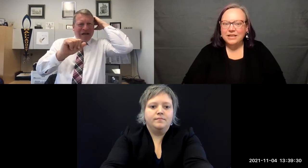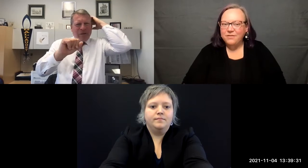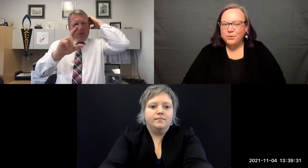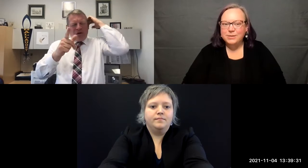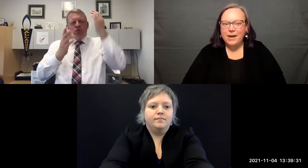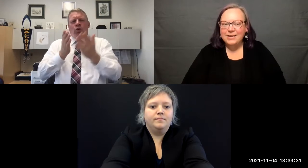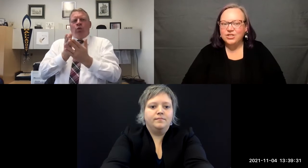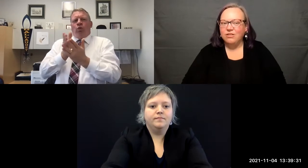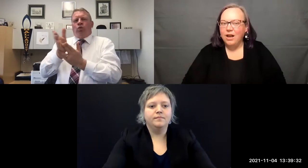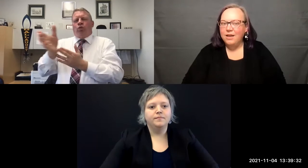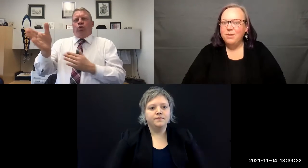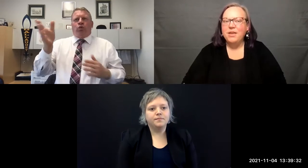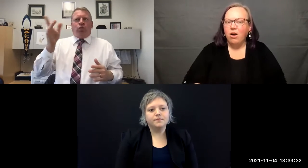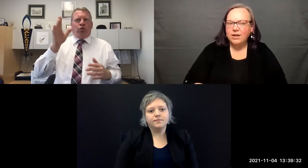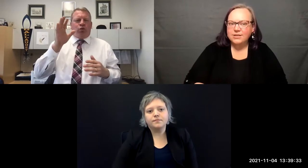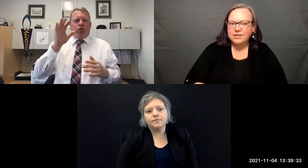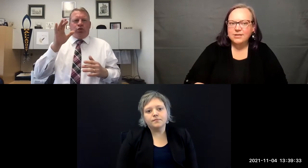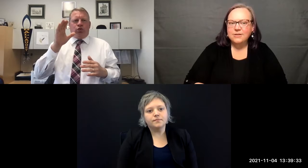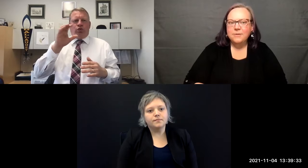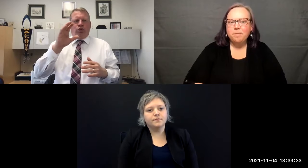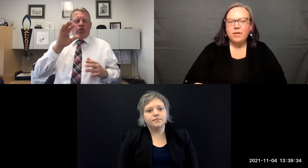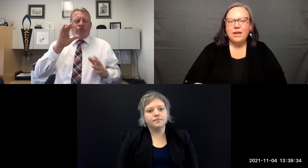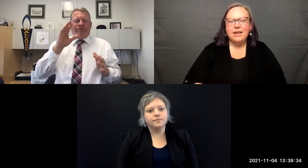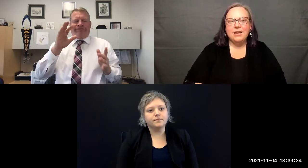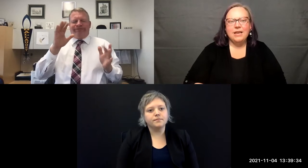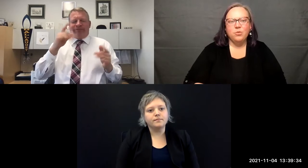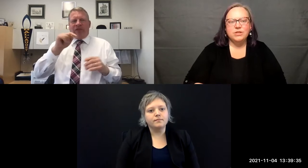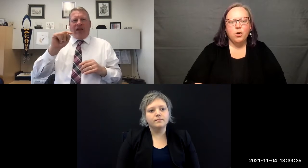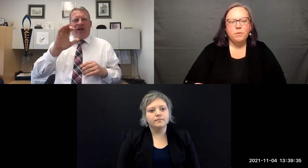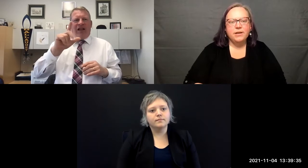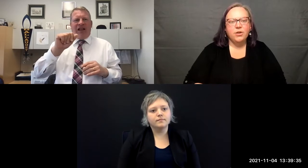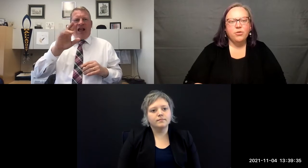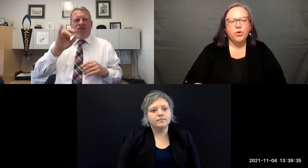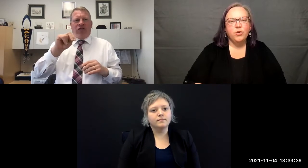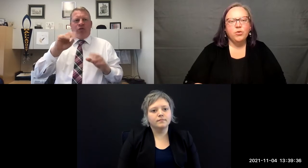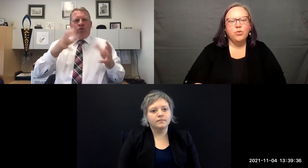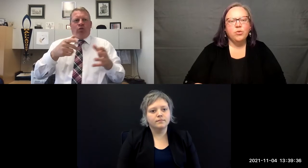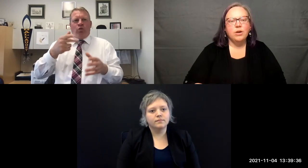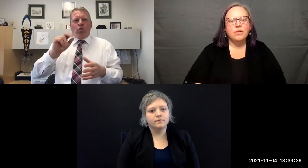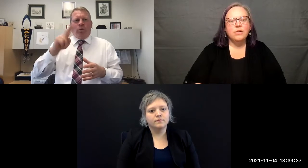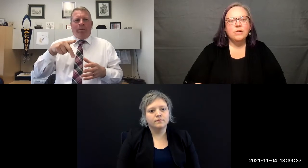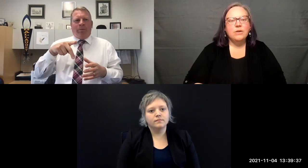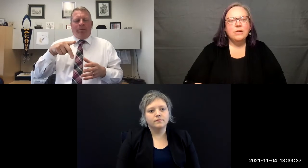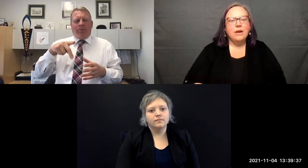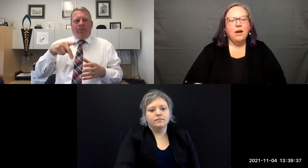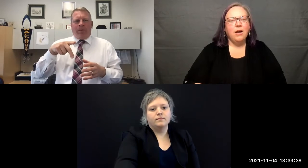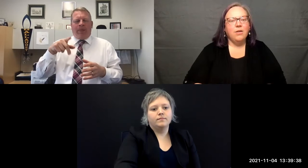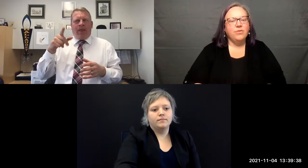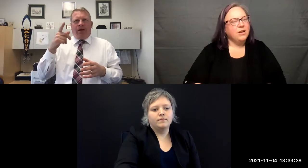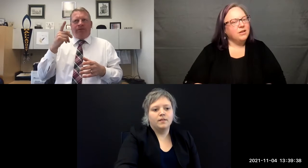it was back in July, maybe August, and it was open through the Clear